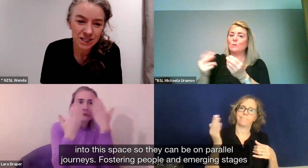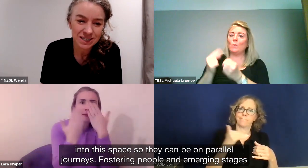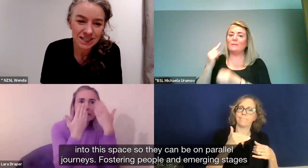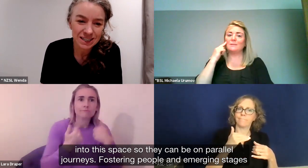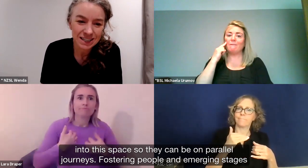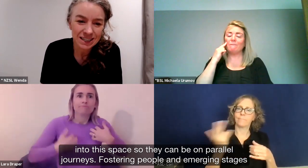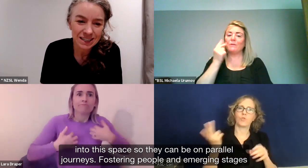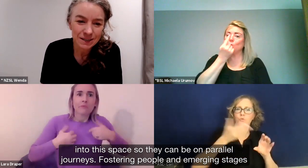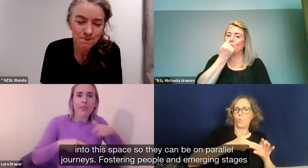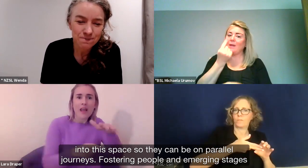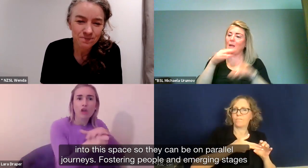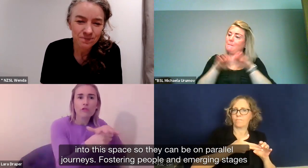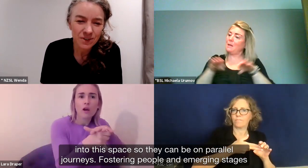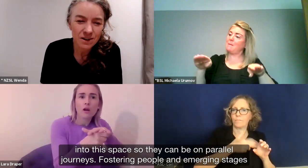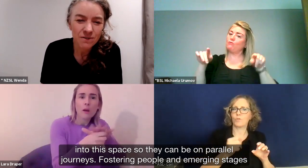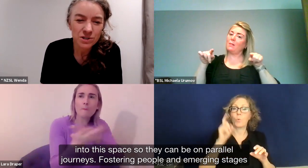journeys.